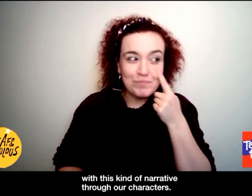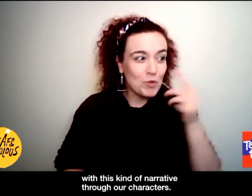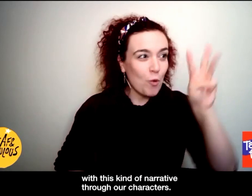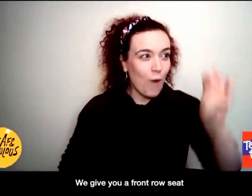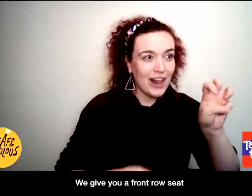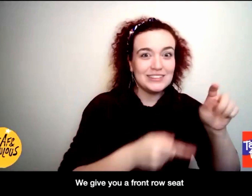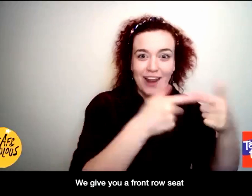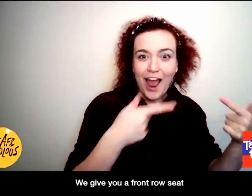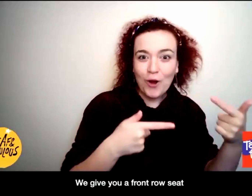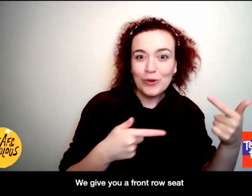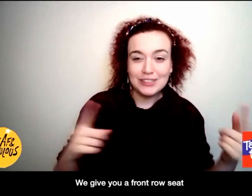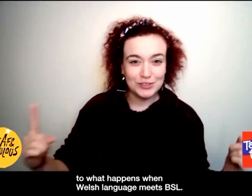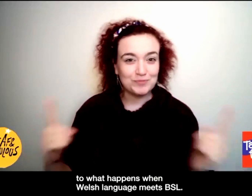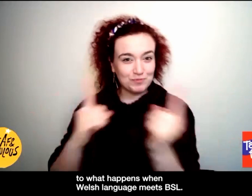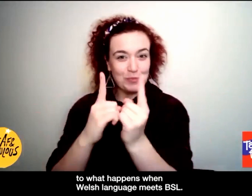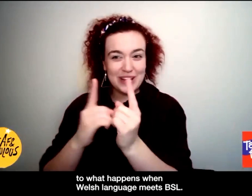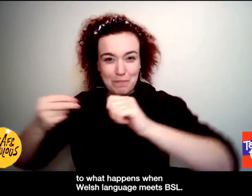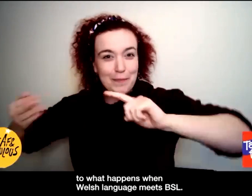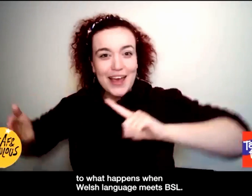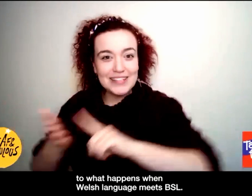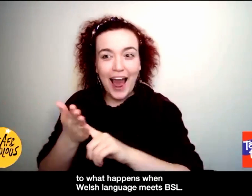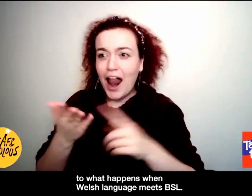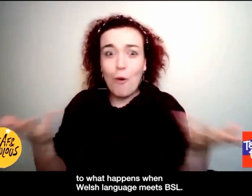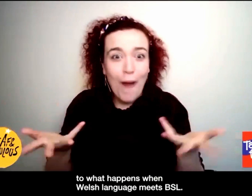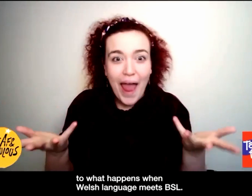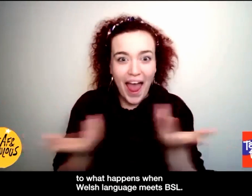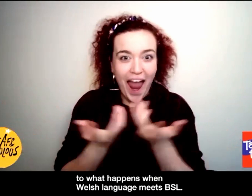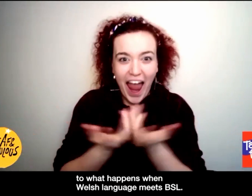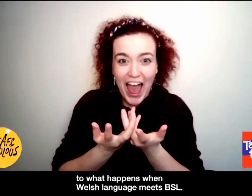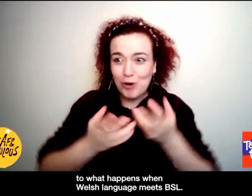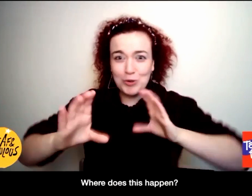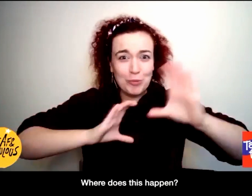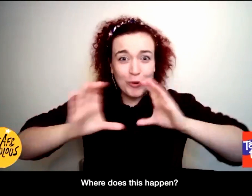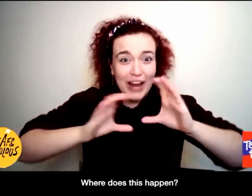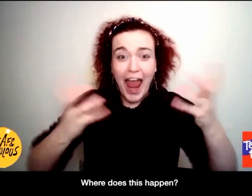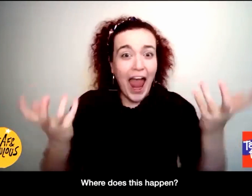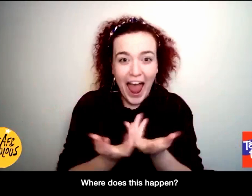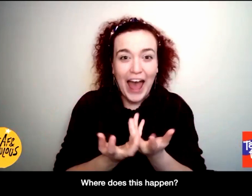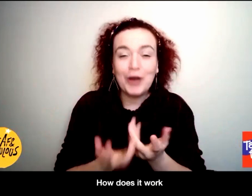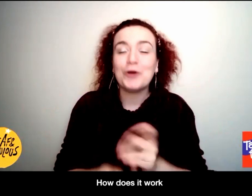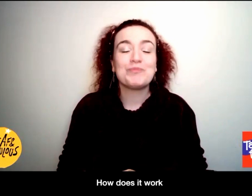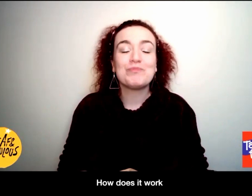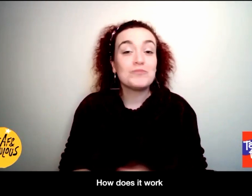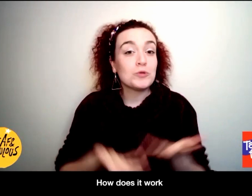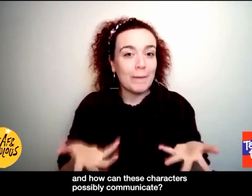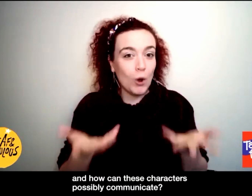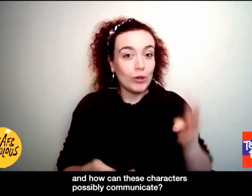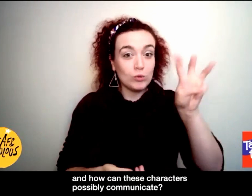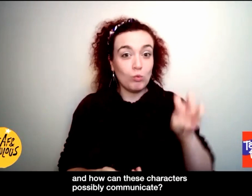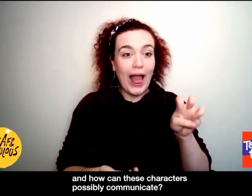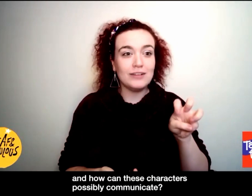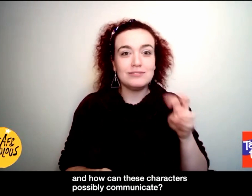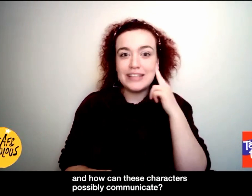characters. We give you a front row seat to what happens when Welsh language meets BSL. Where does this happen? How does it work,